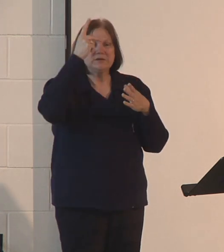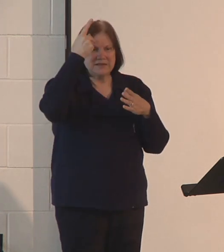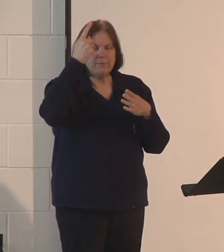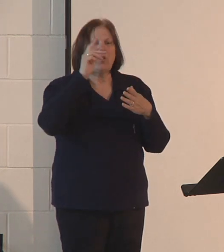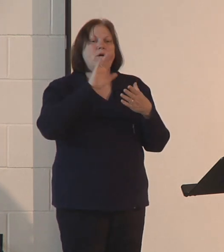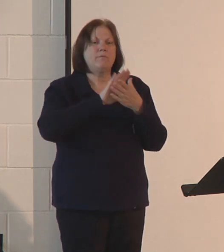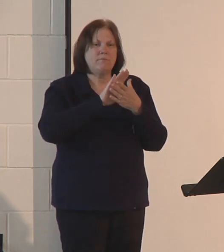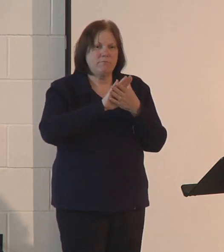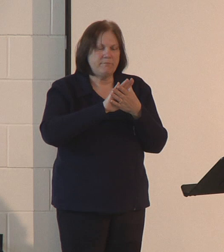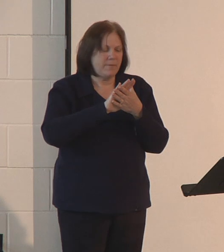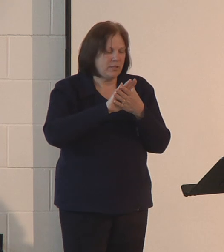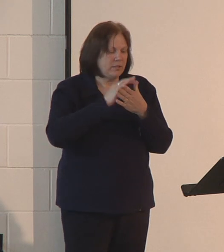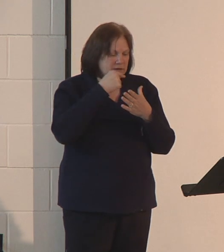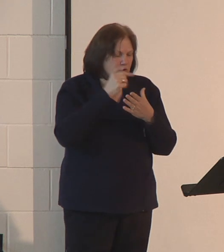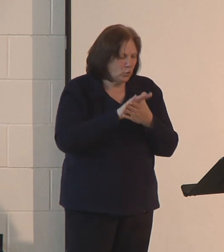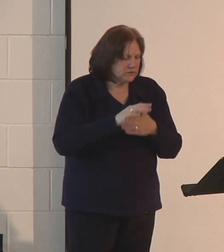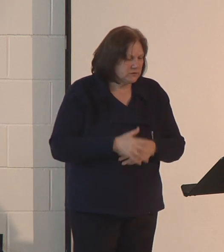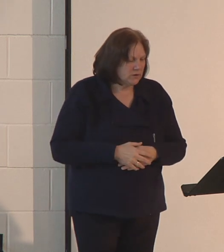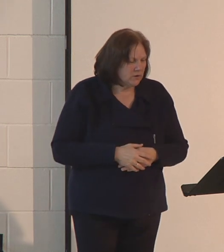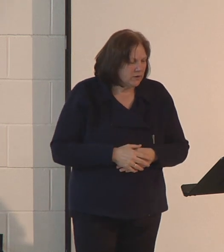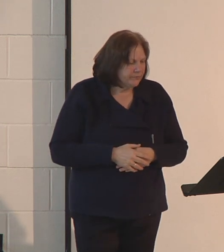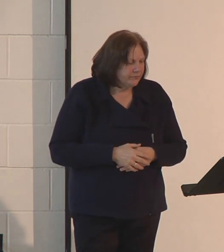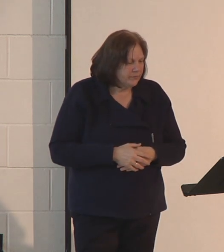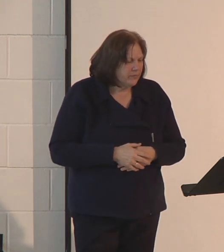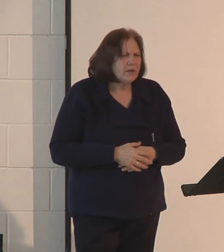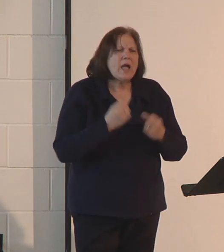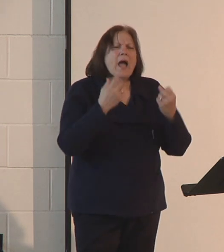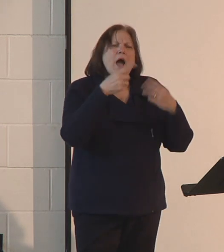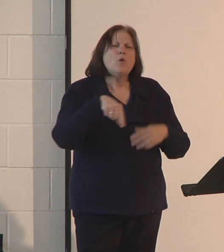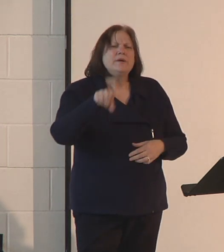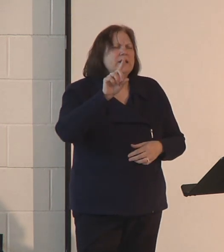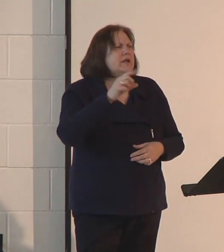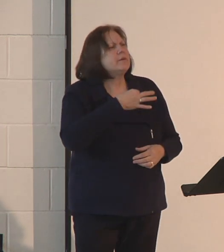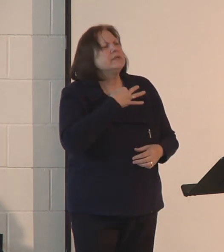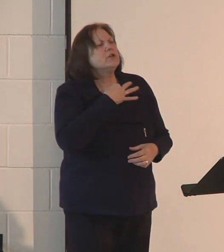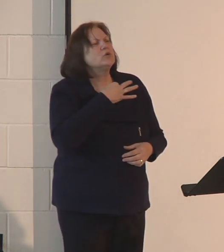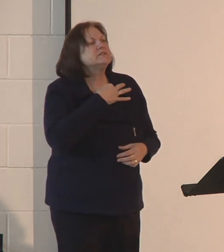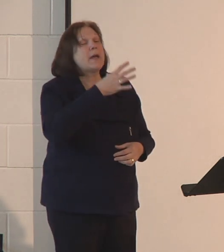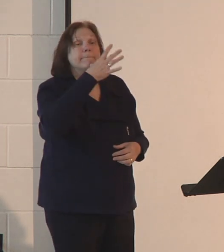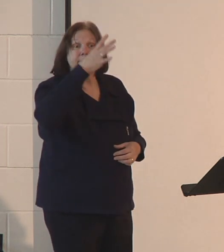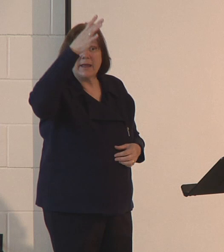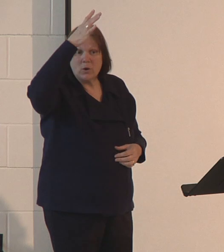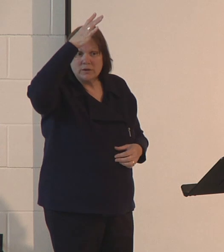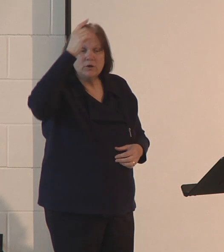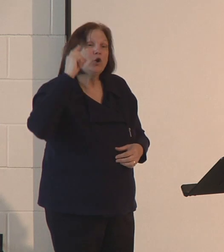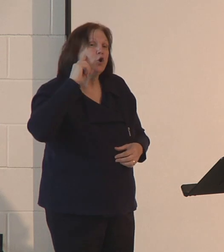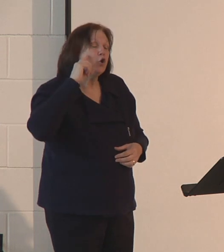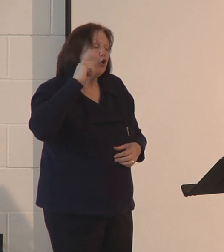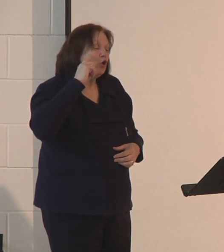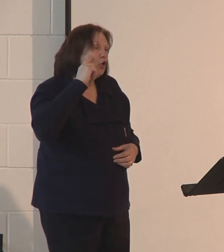Schools. So let me get a raise of hand. How many of you as parents have heard of the